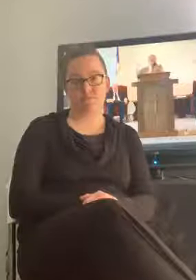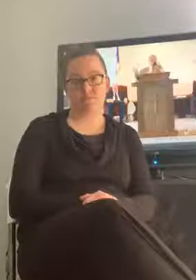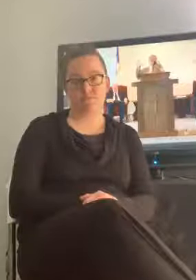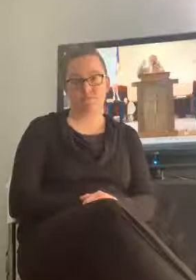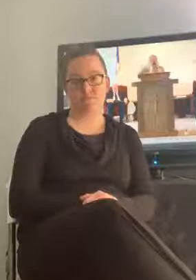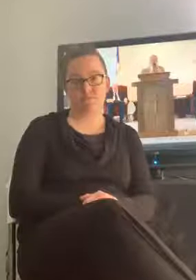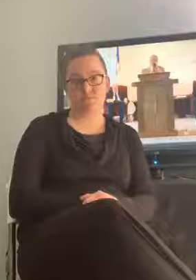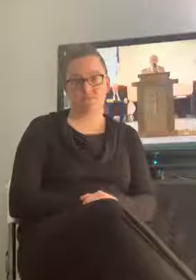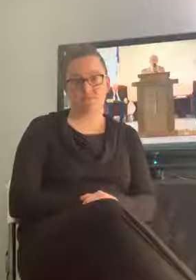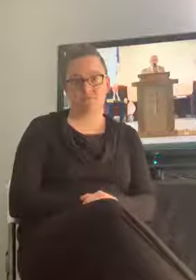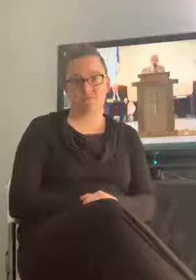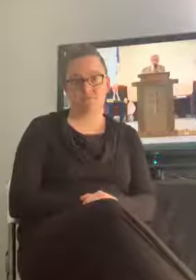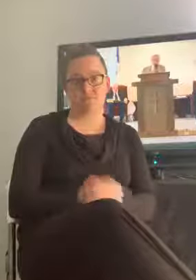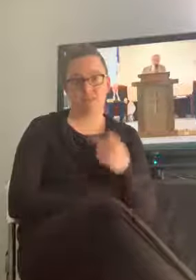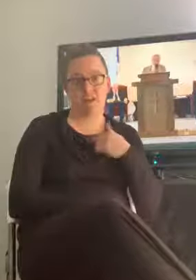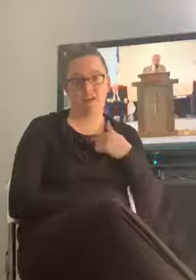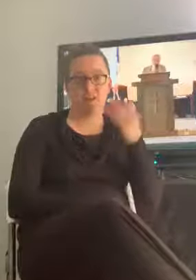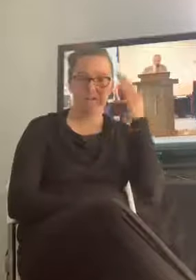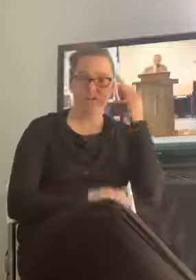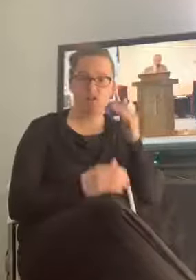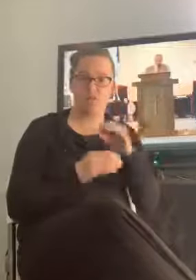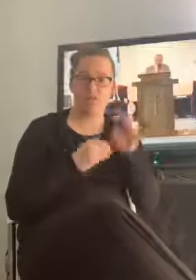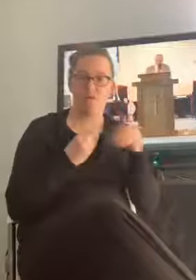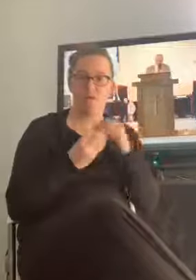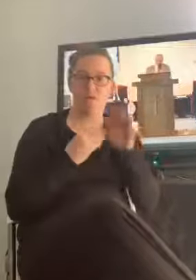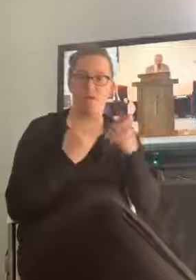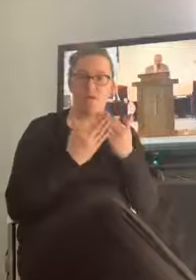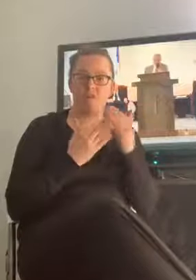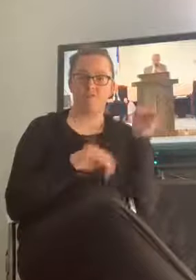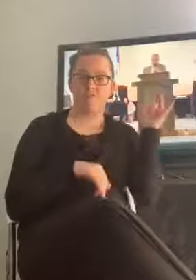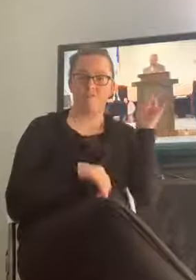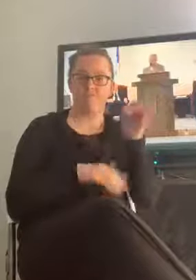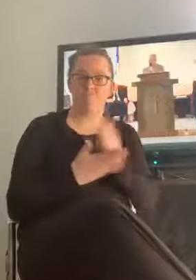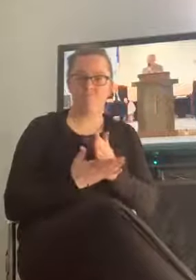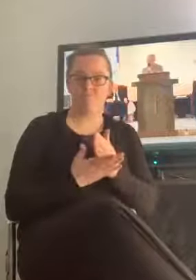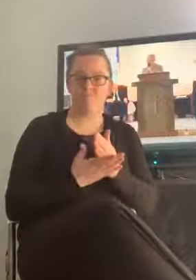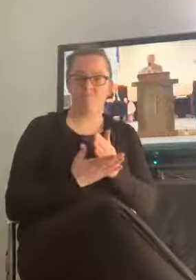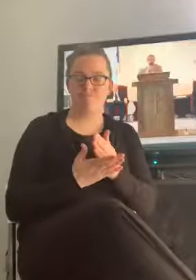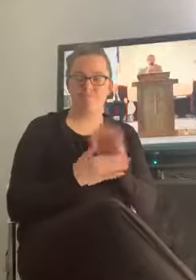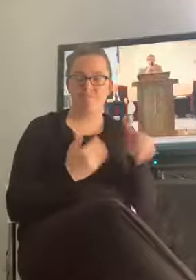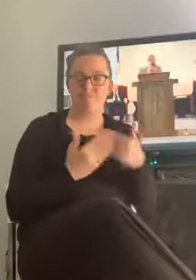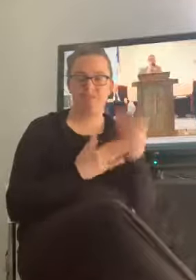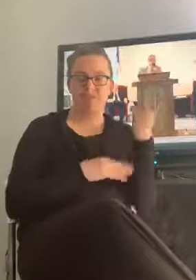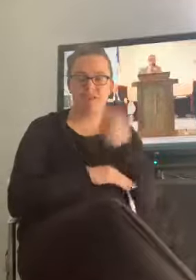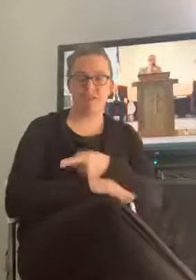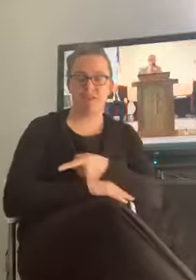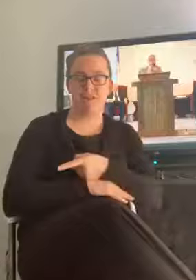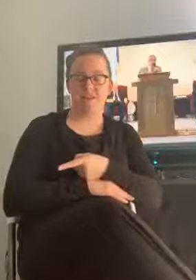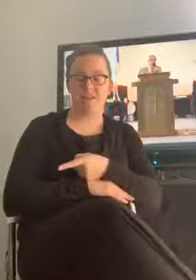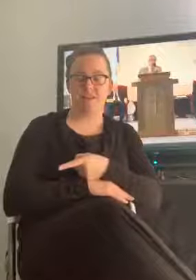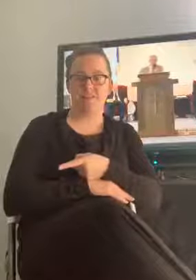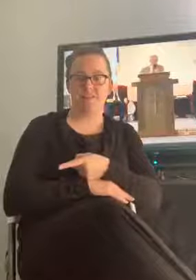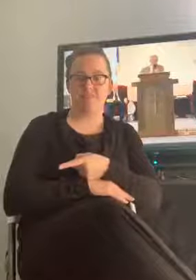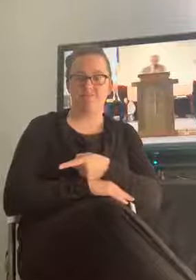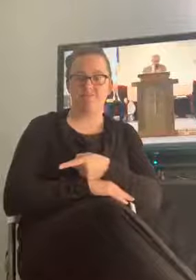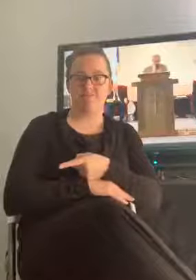when everything comes to a screeching halt, it changes in your life. The days seem like weeks.